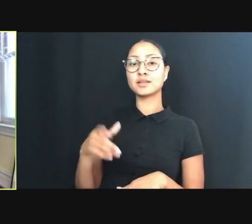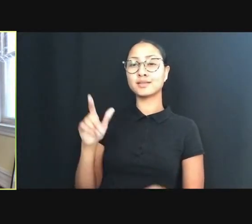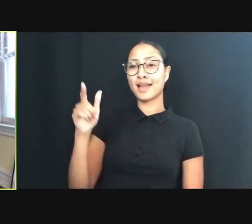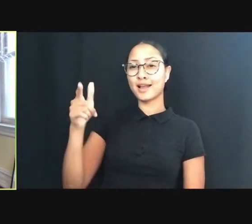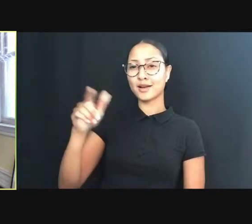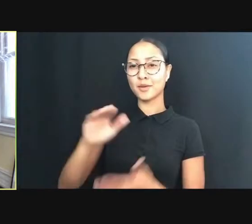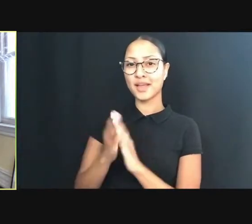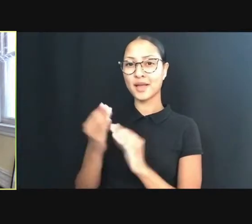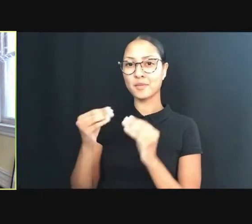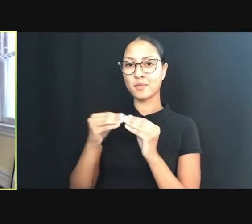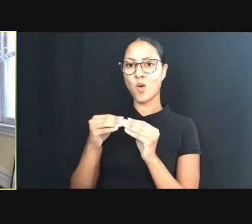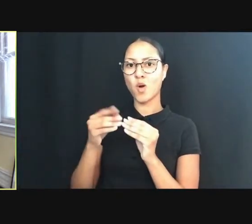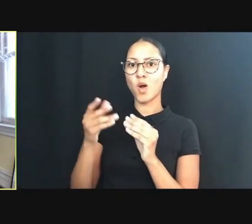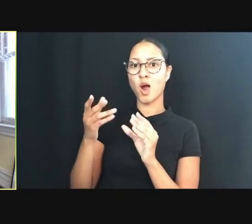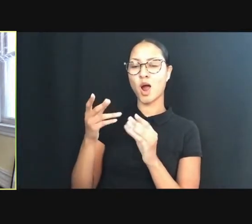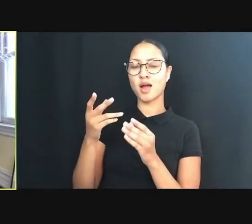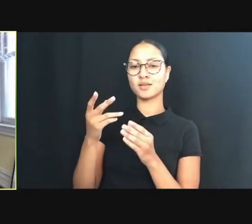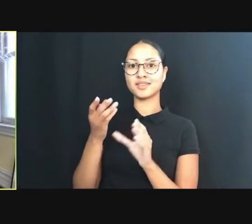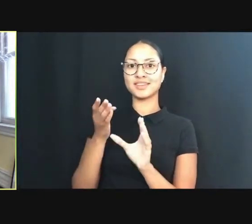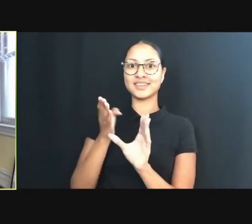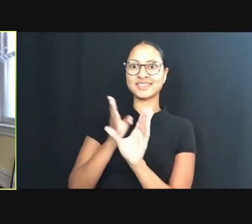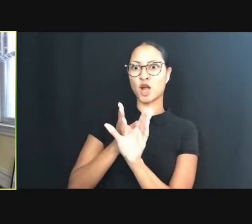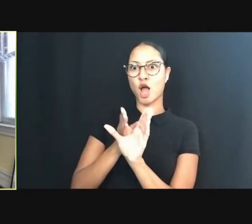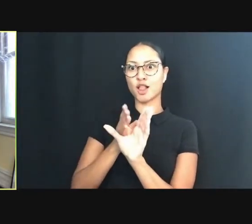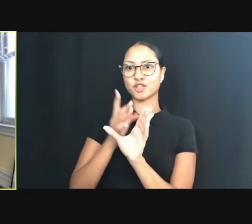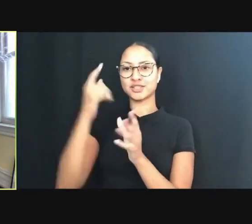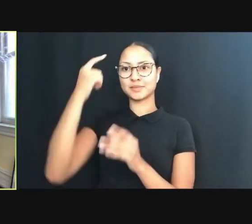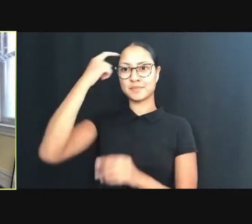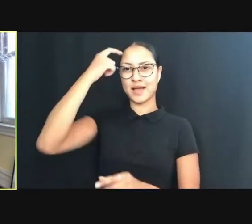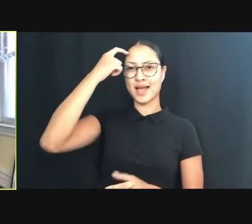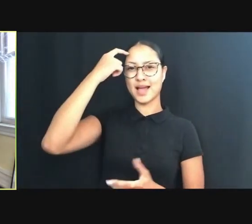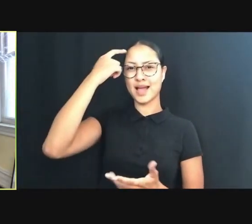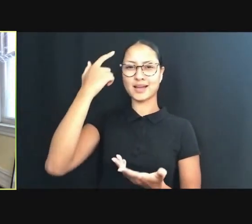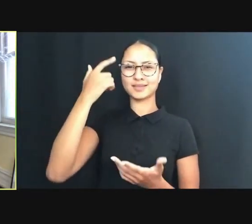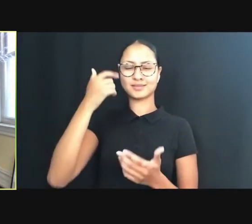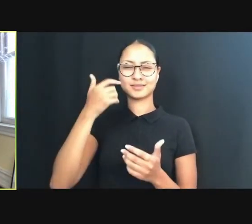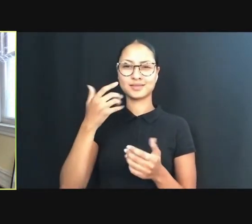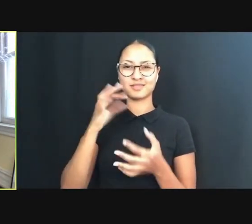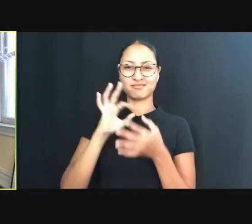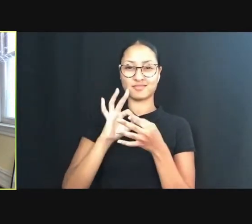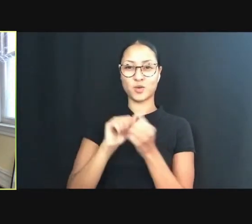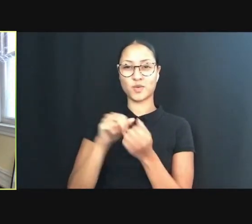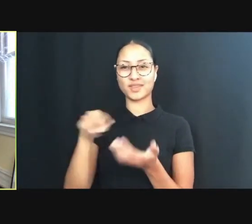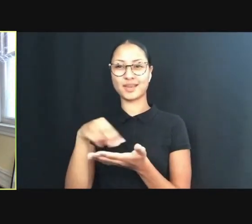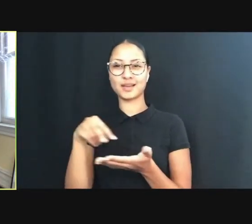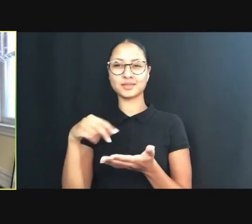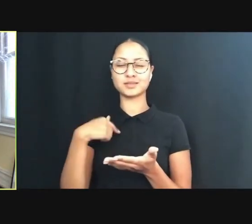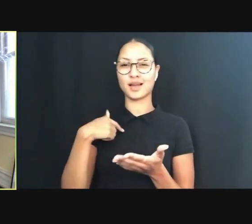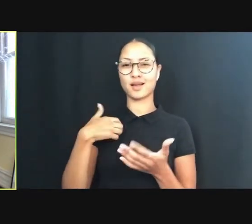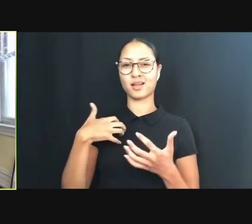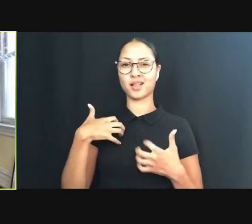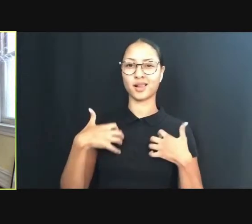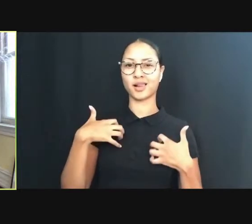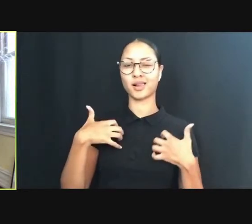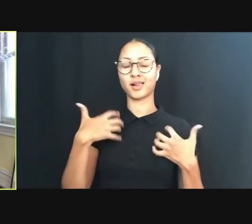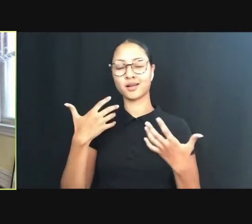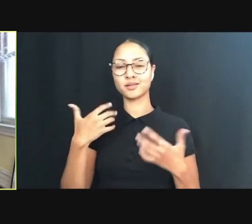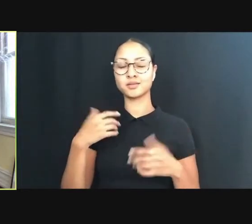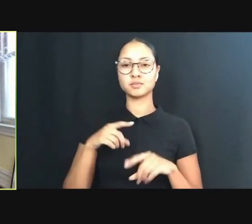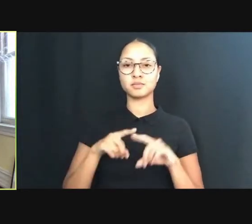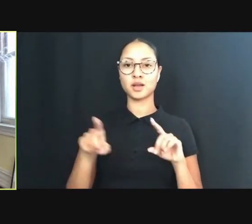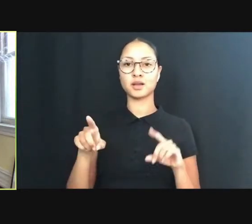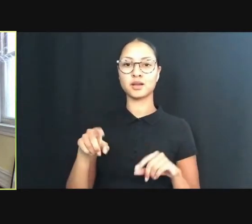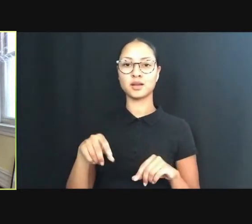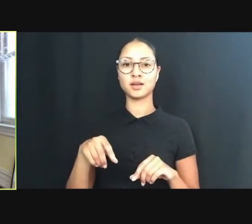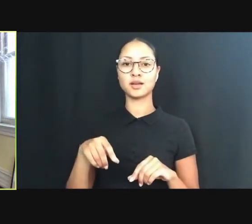And I had to like, okay, I'm gonna see y'all. But before that, I was like super into ballet. But you know,